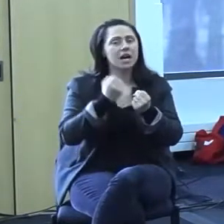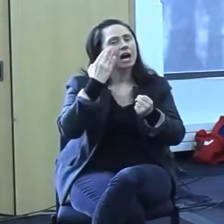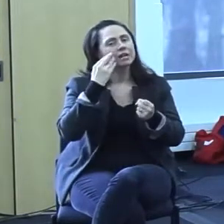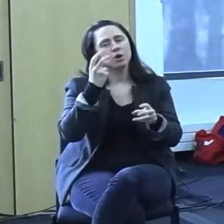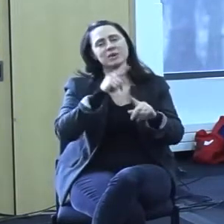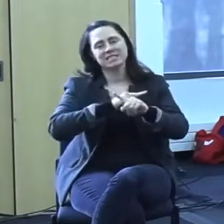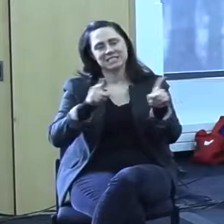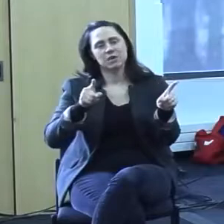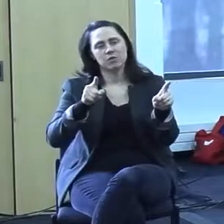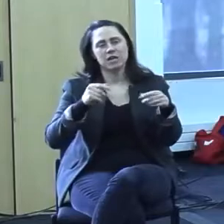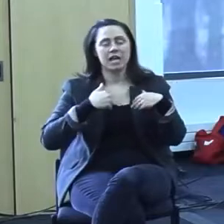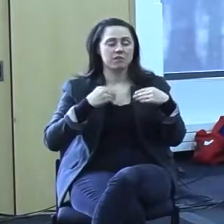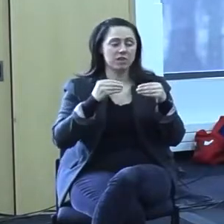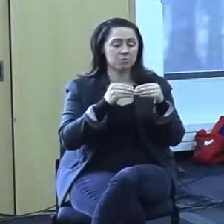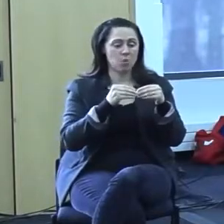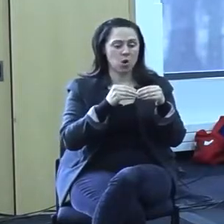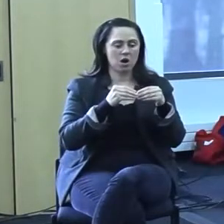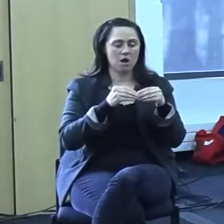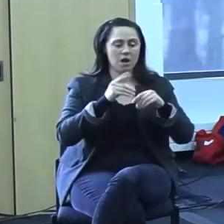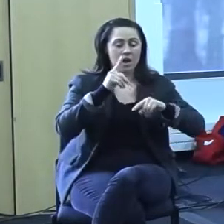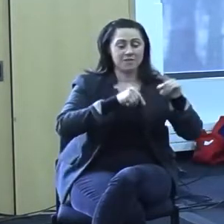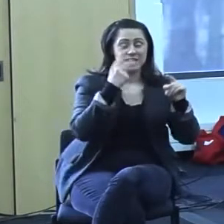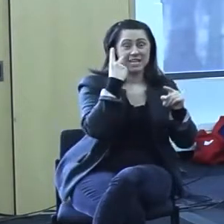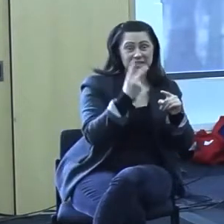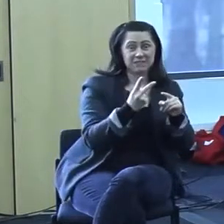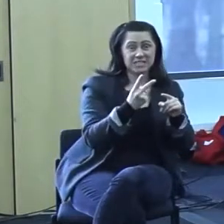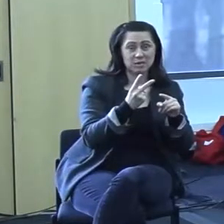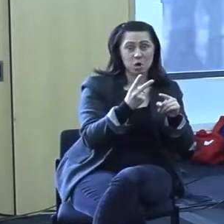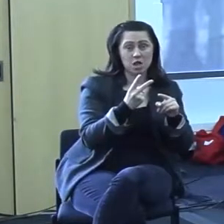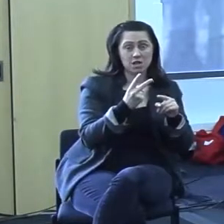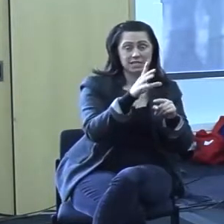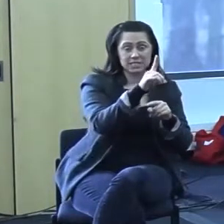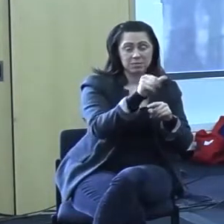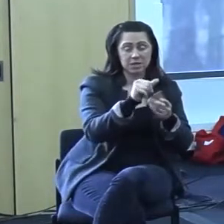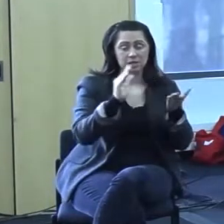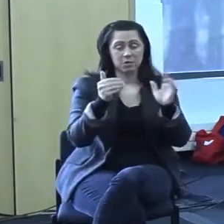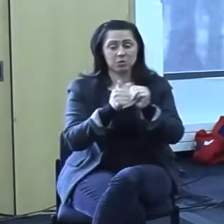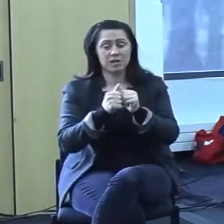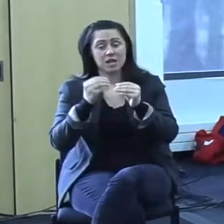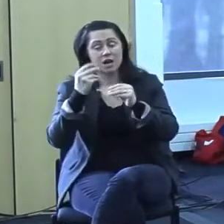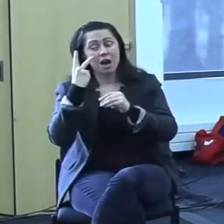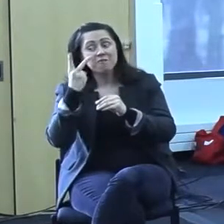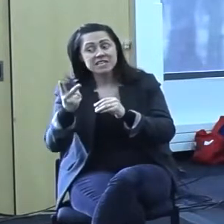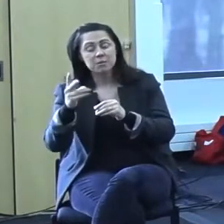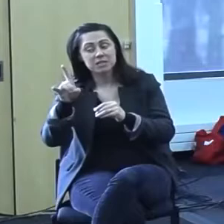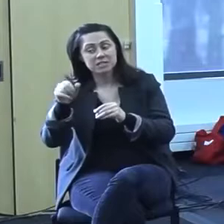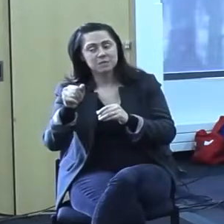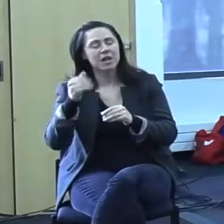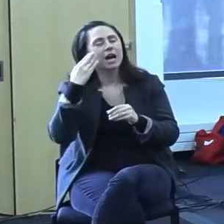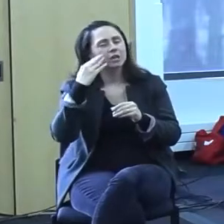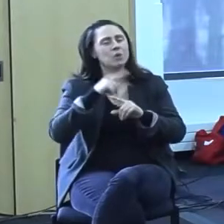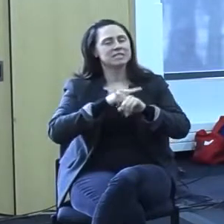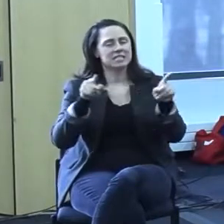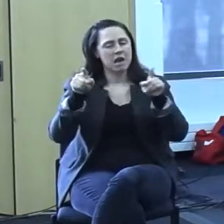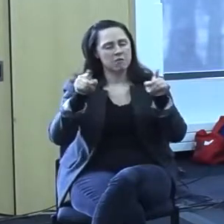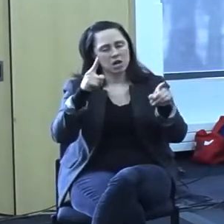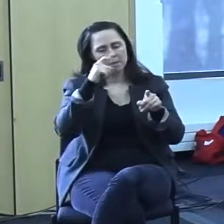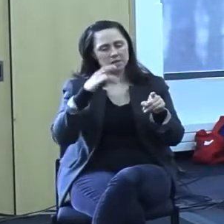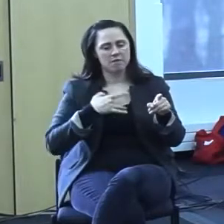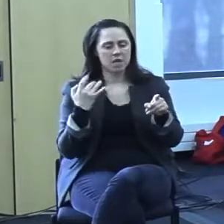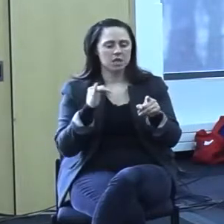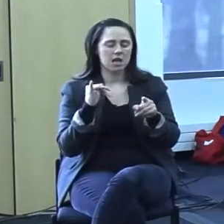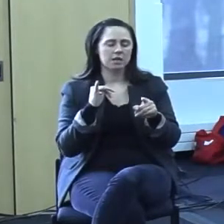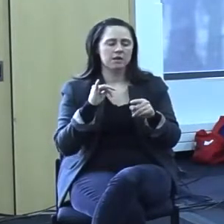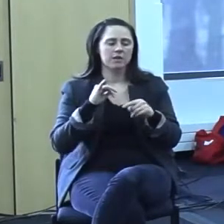quite different, having more of an invisible versus visible disability. I know that's something too that's a little bit different because I feel like